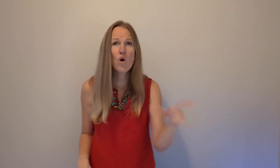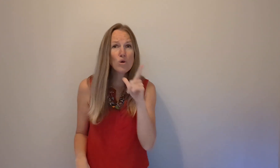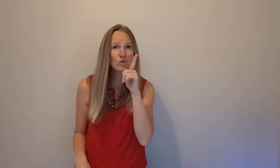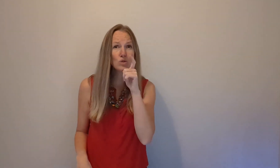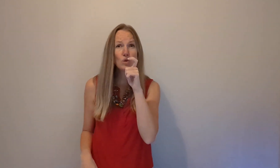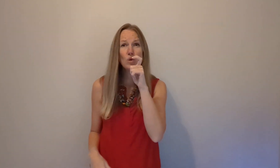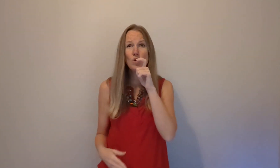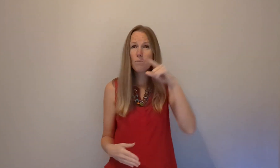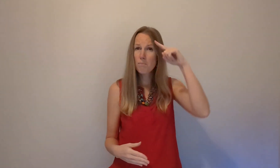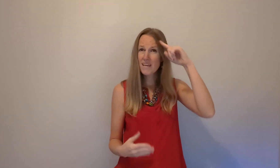those who